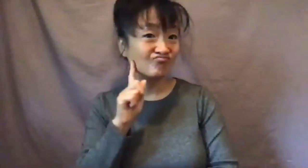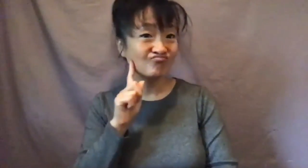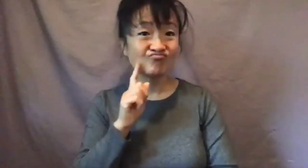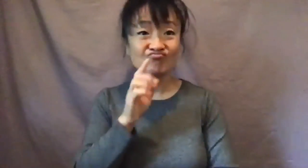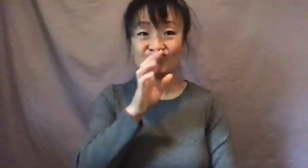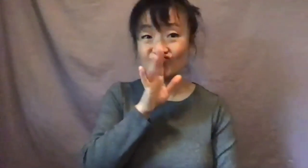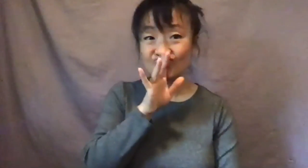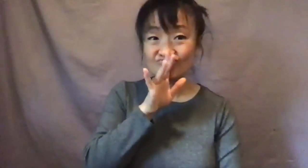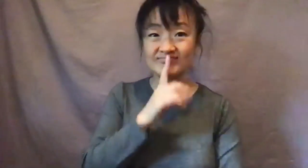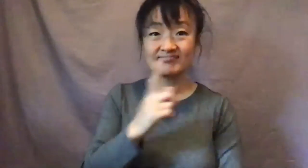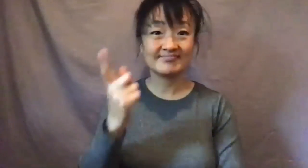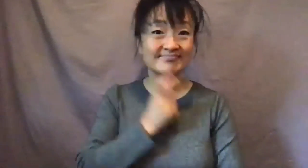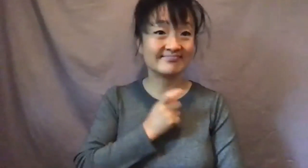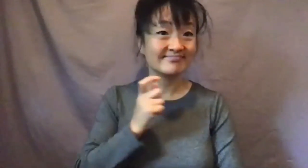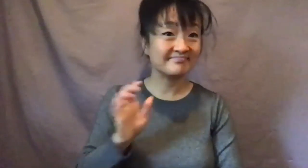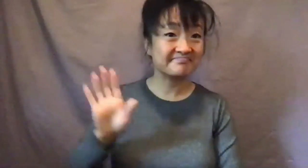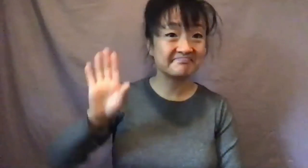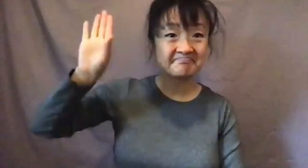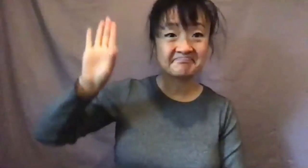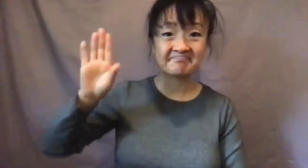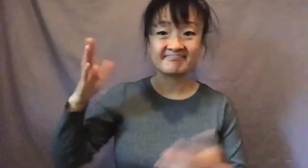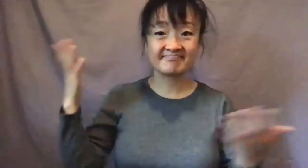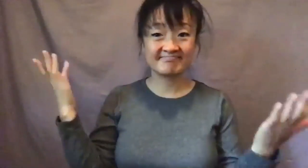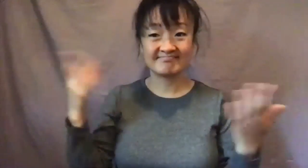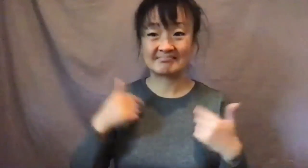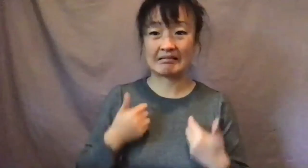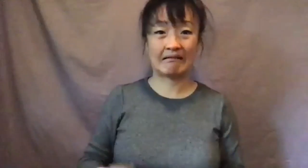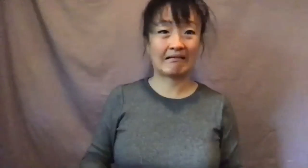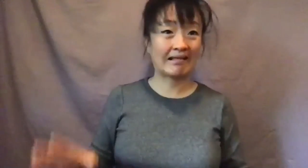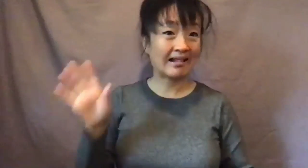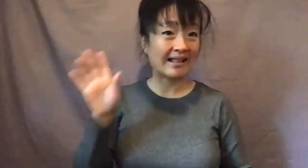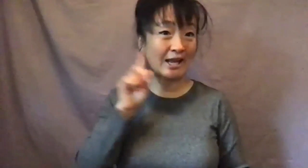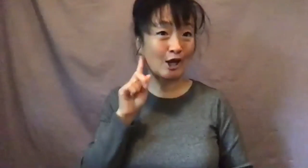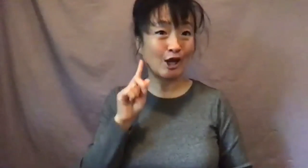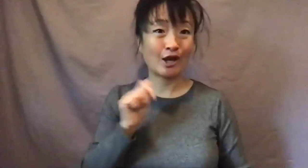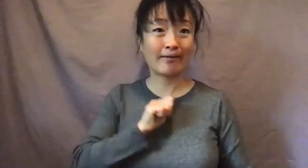of, I don't know, just hear myself. It's kind of a lot.